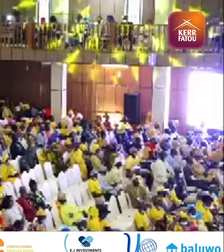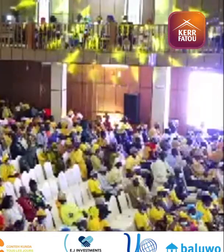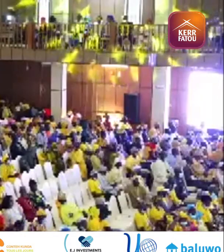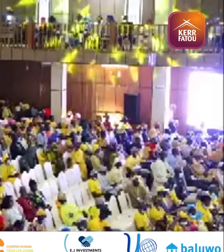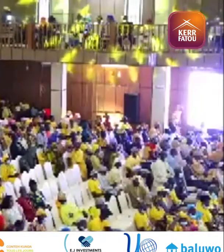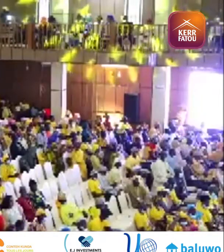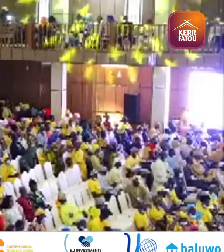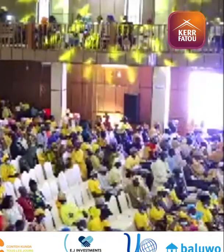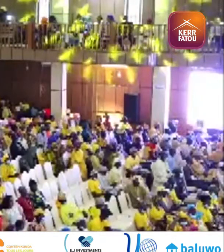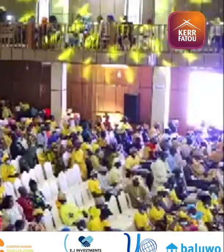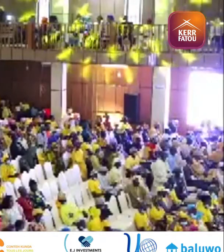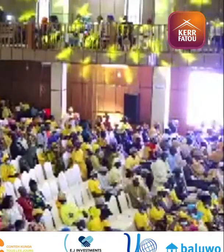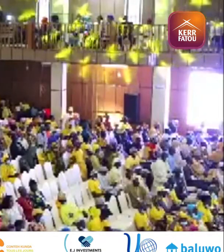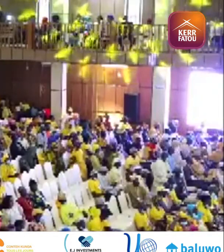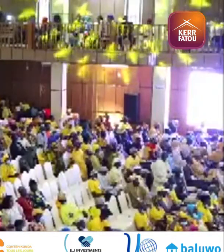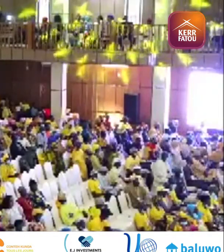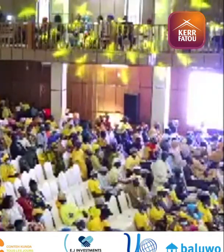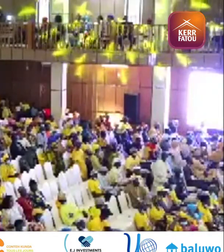Now,